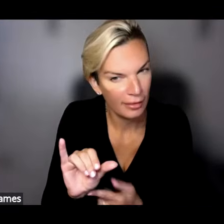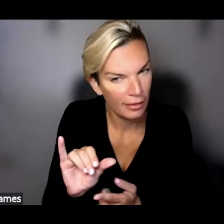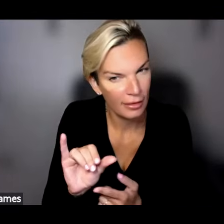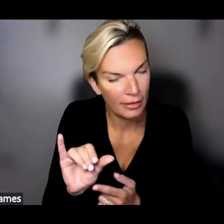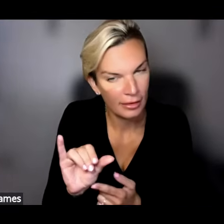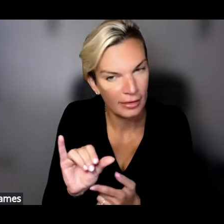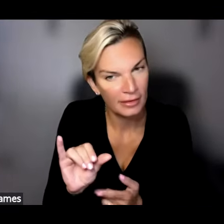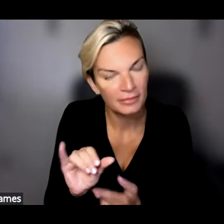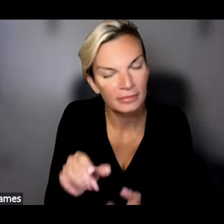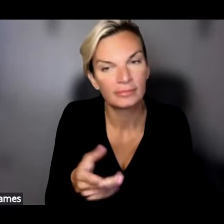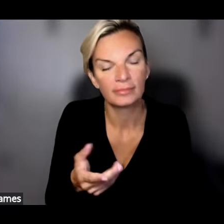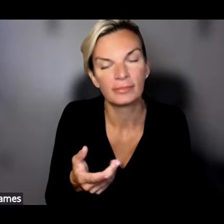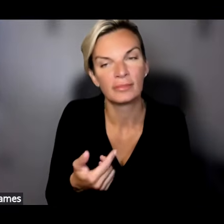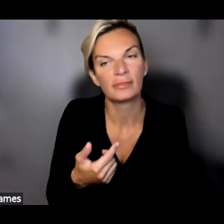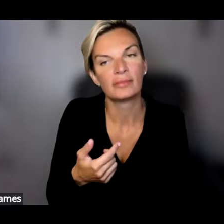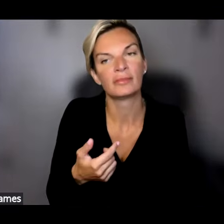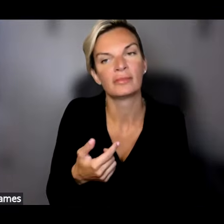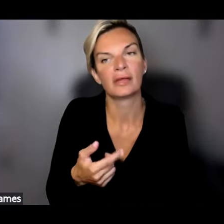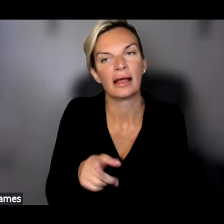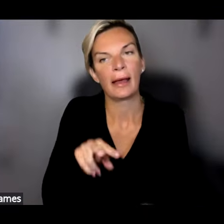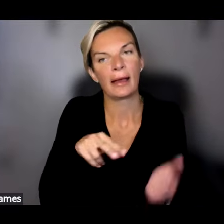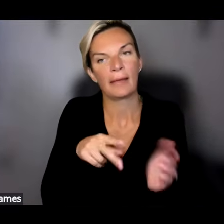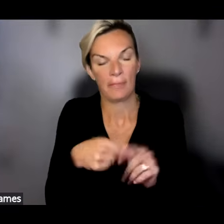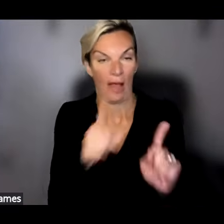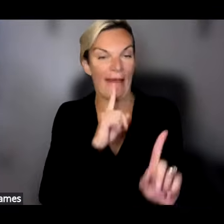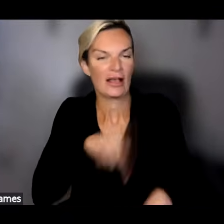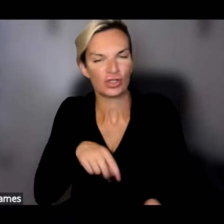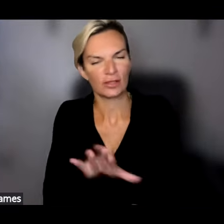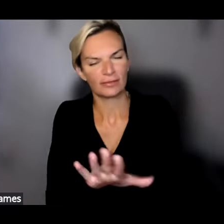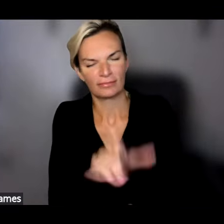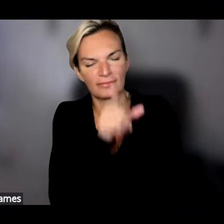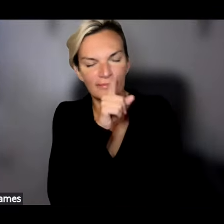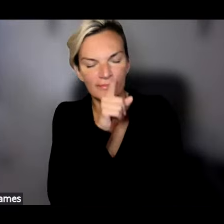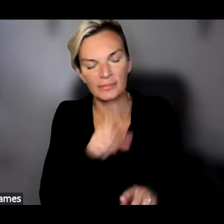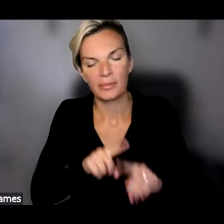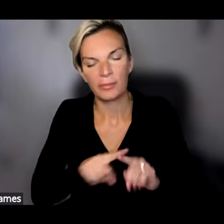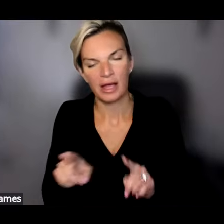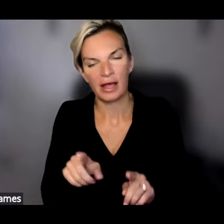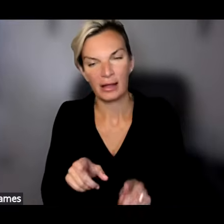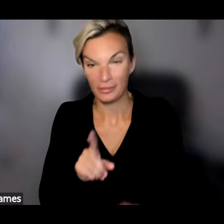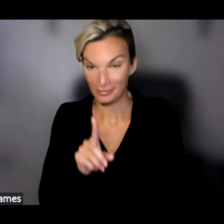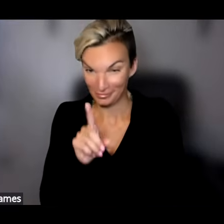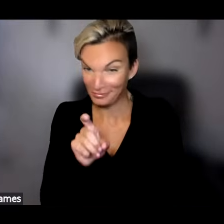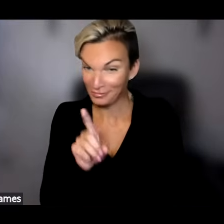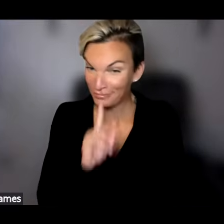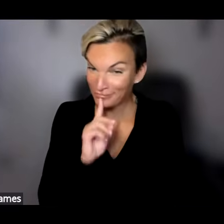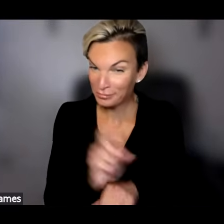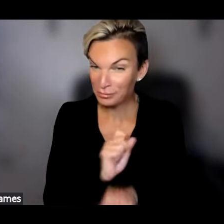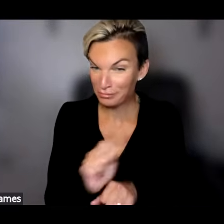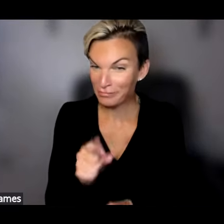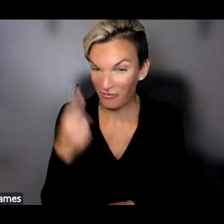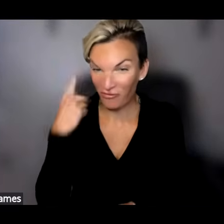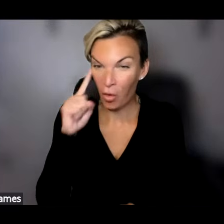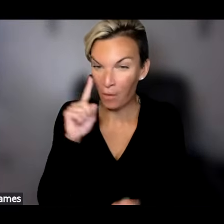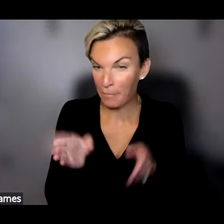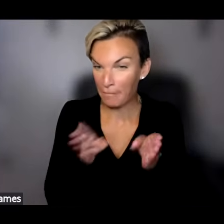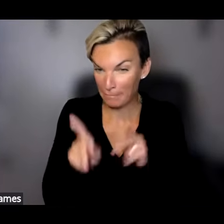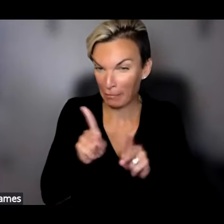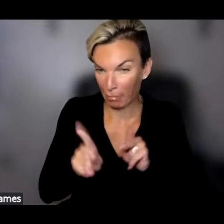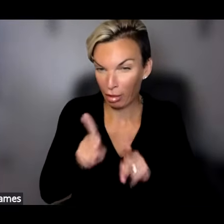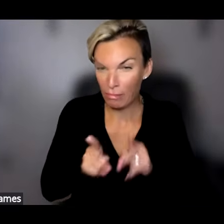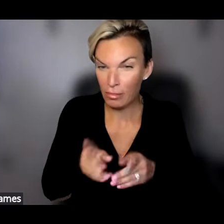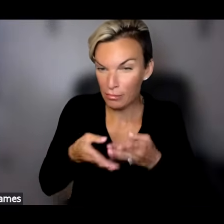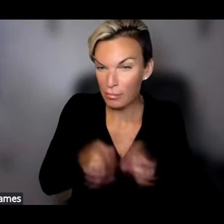to encourage you to ask the question for yourself. To what, who does that benefit? Does it benefit the public? For the reasons stated, I do not believe